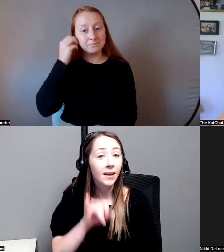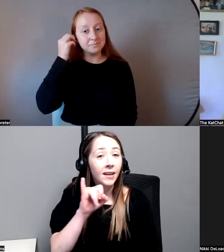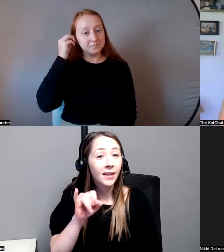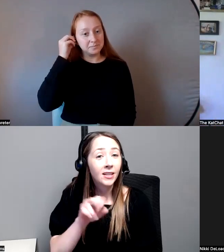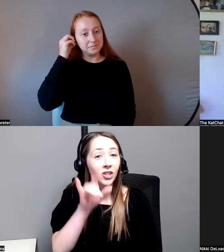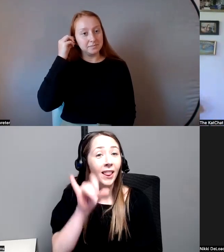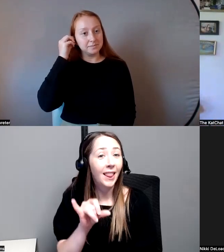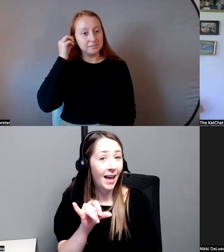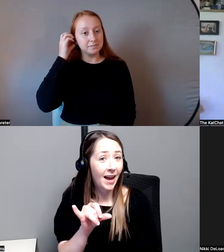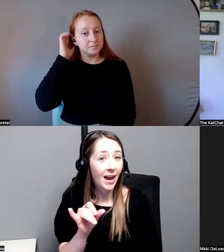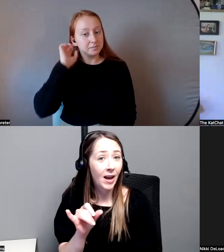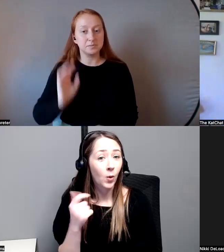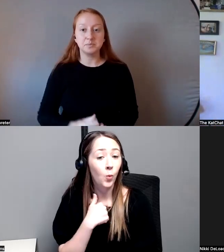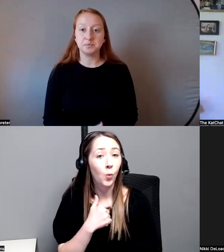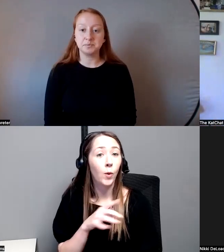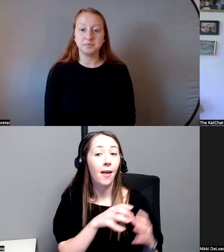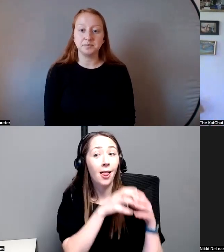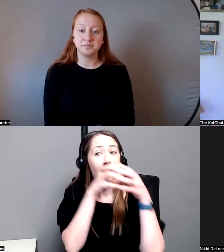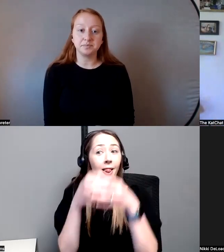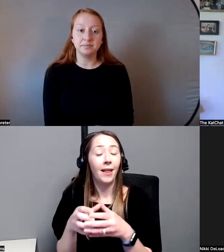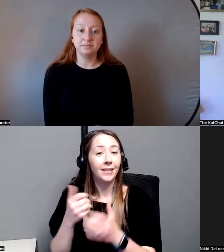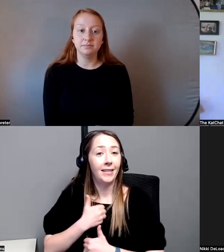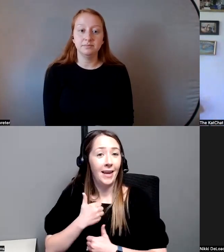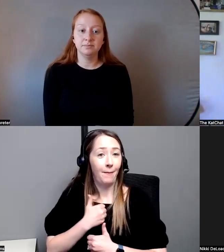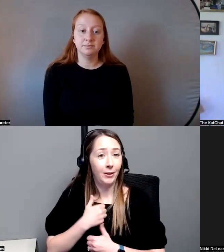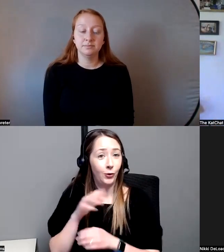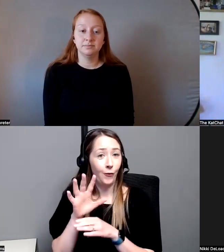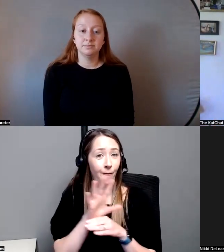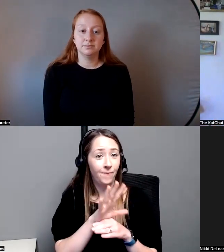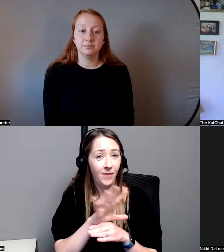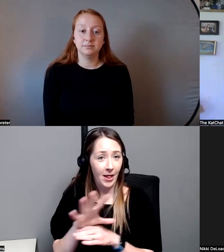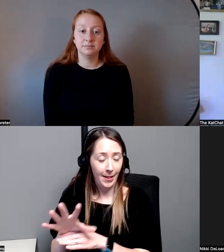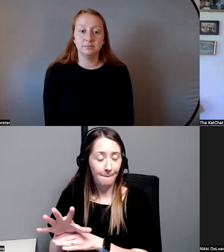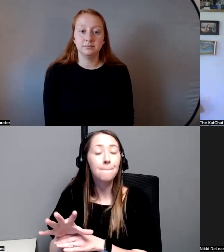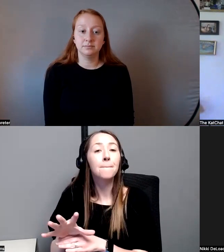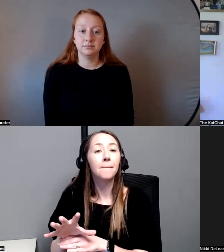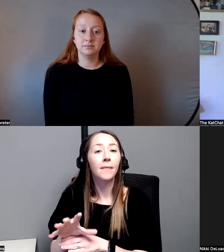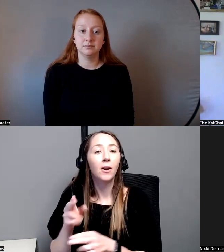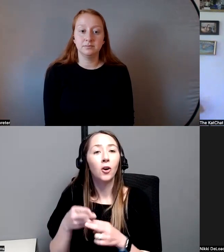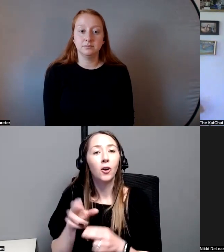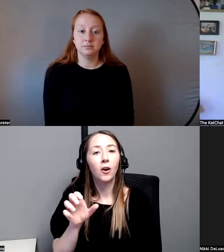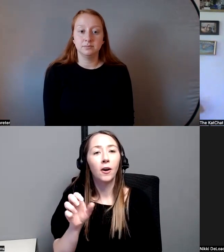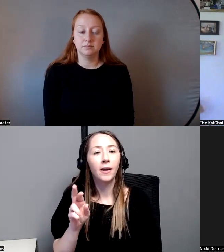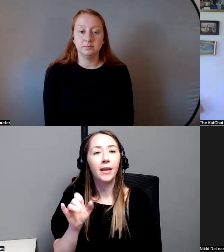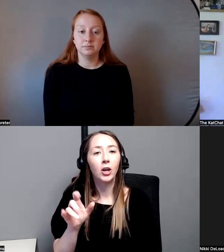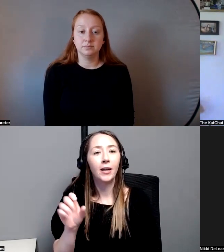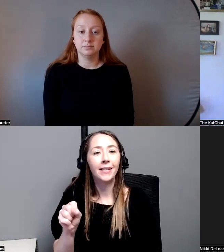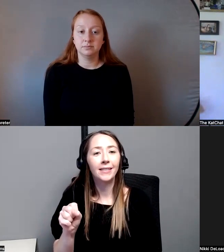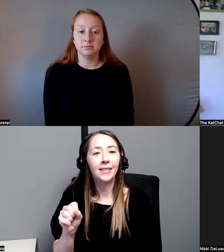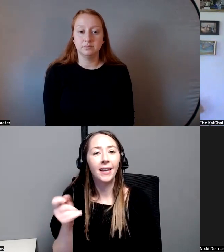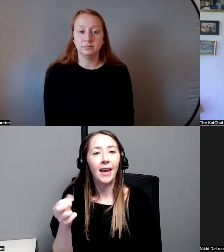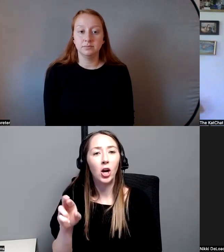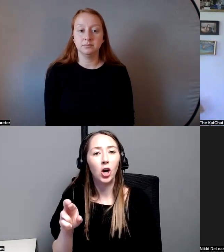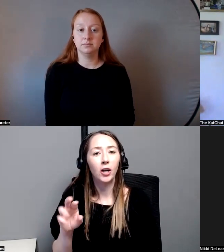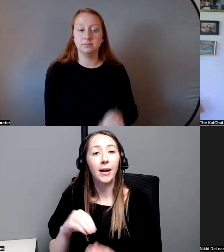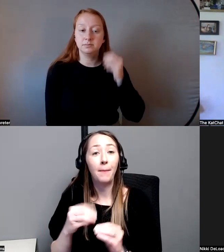July, we go to Canada to film in July, and we're doing Curious Caterer #5.